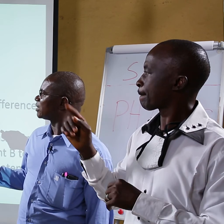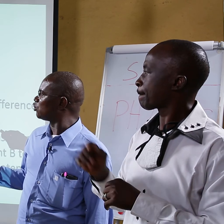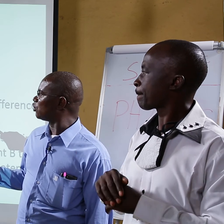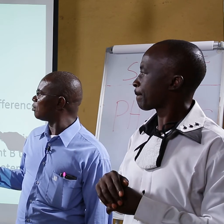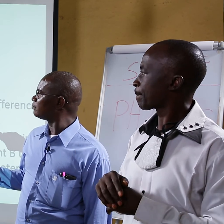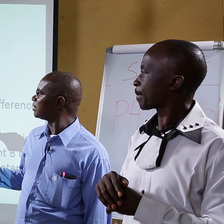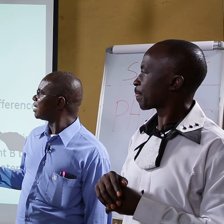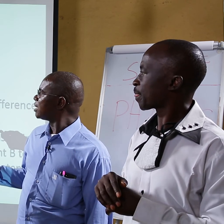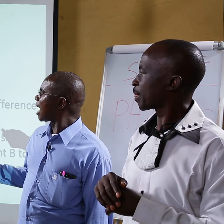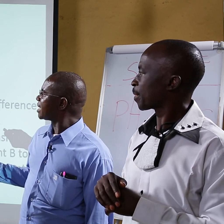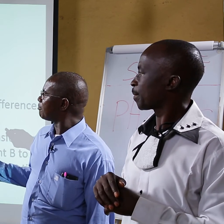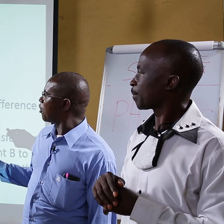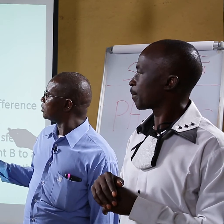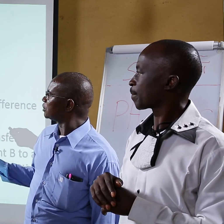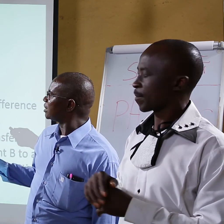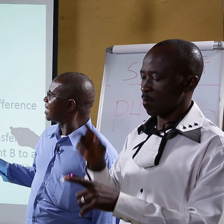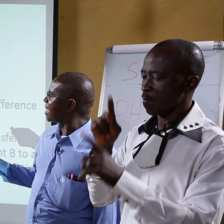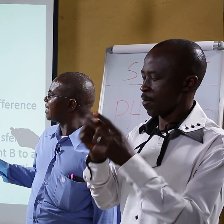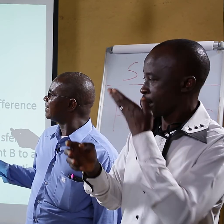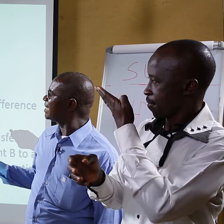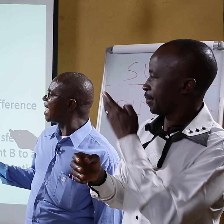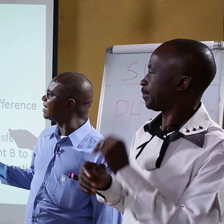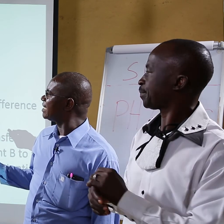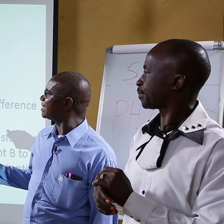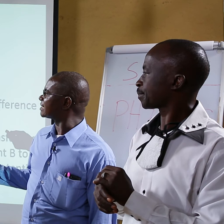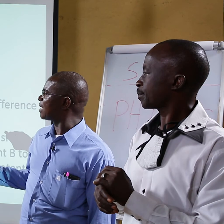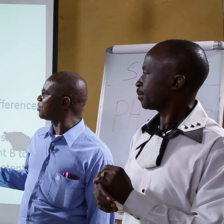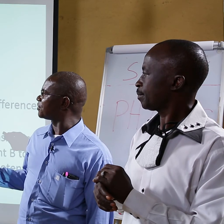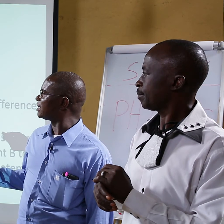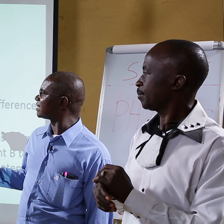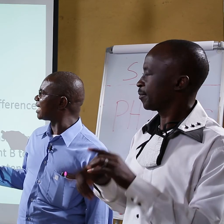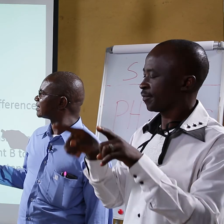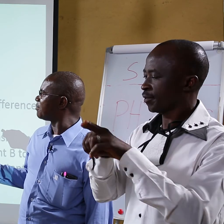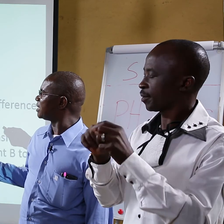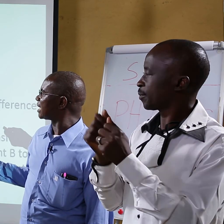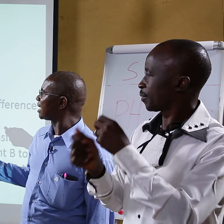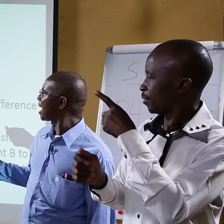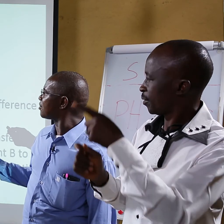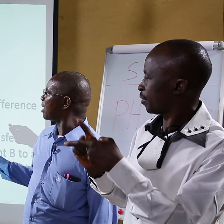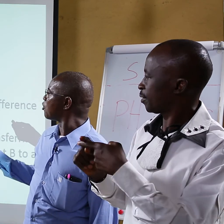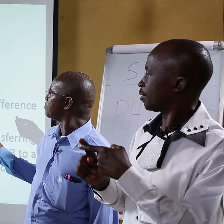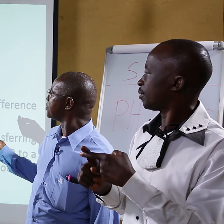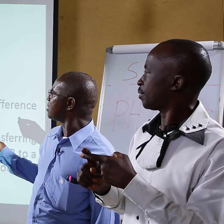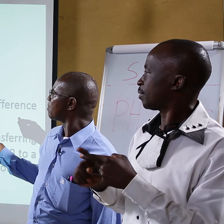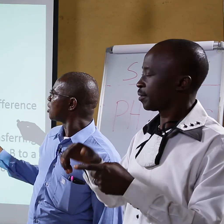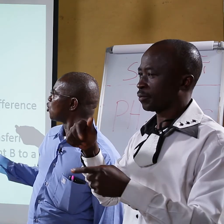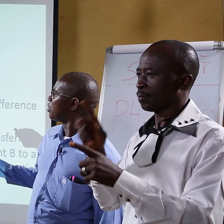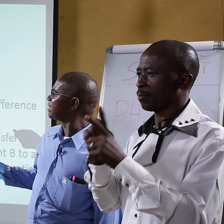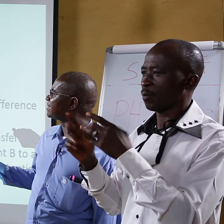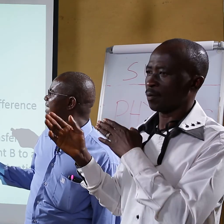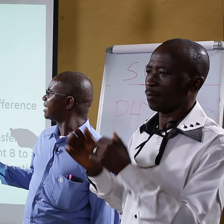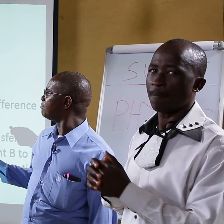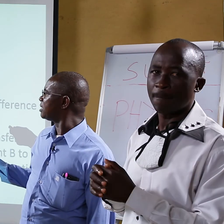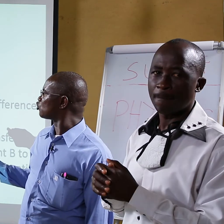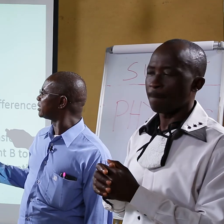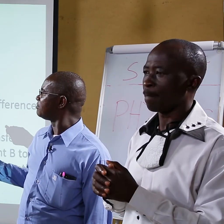minus 8 coulomb, and a point A linearly the same with it as 10 meter. Another point B, which